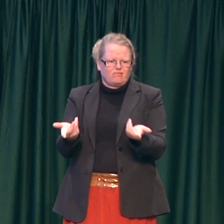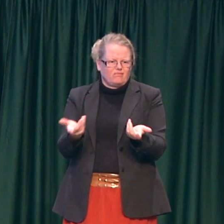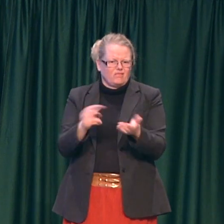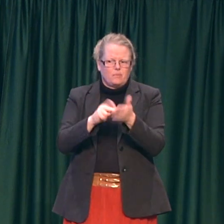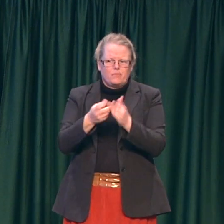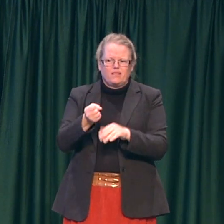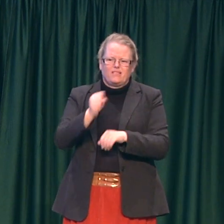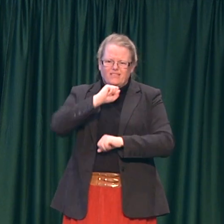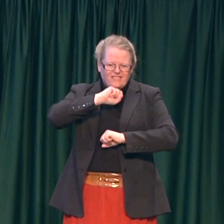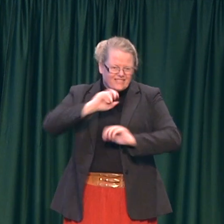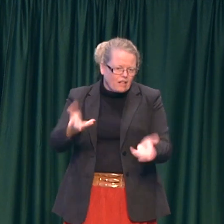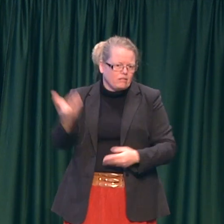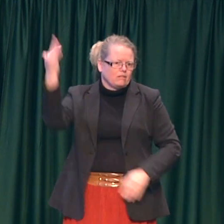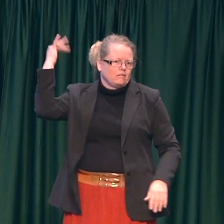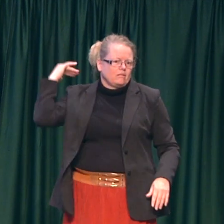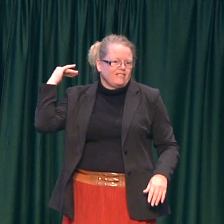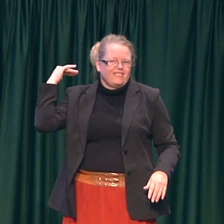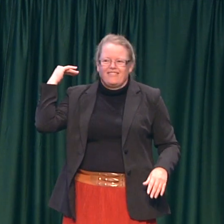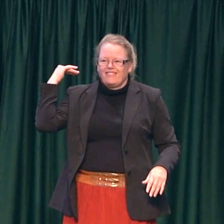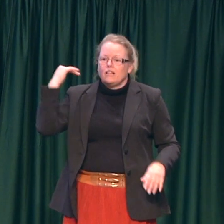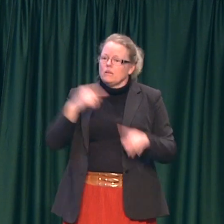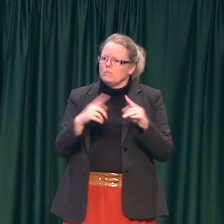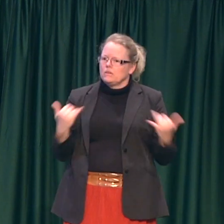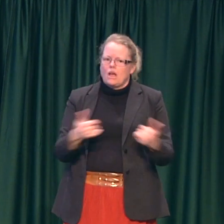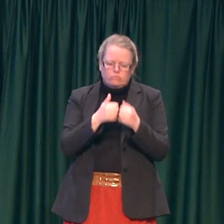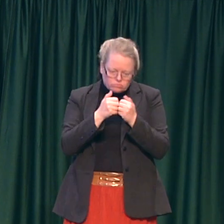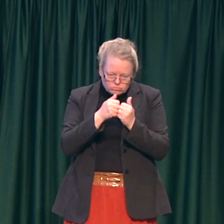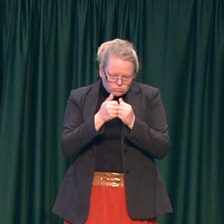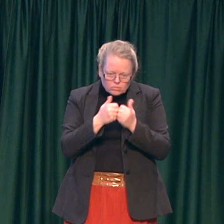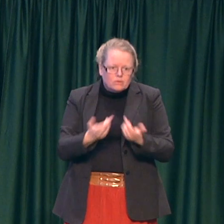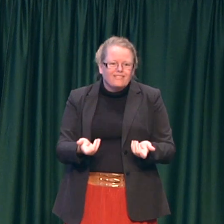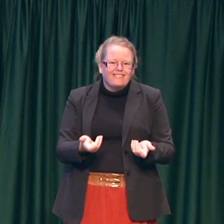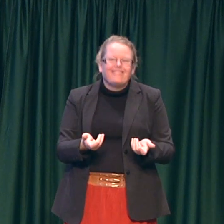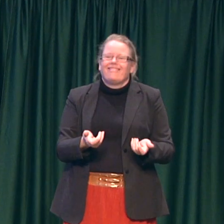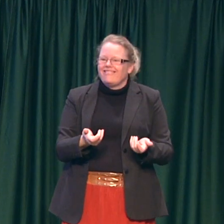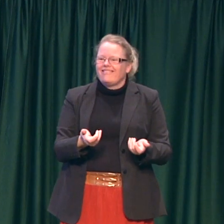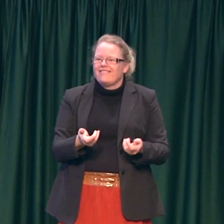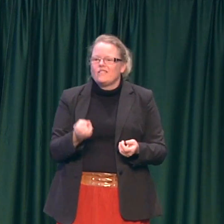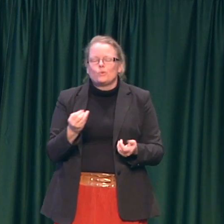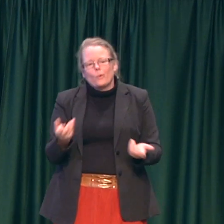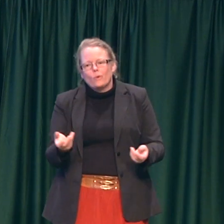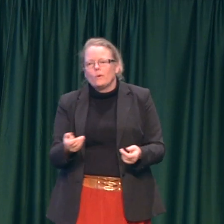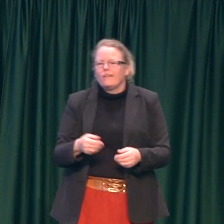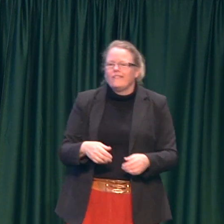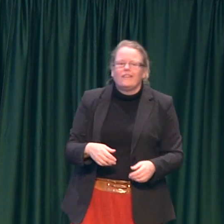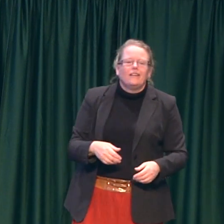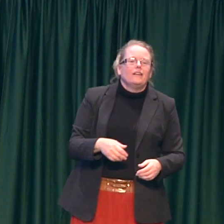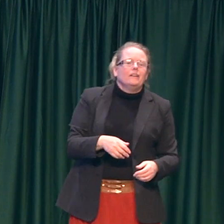But before technology, I mean, if I were to talk about the iPhone or texting or something